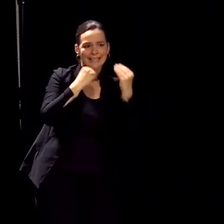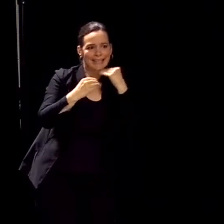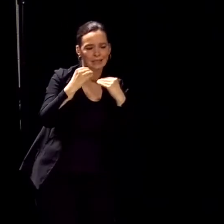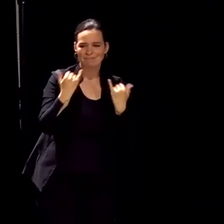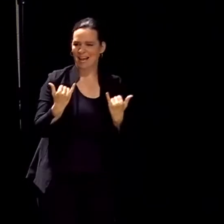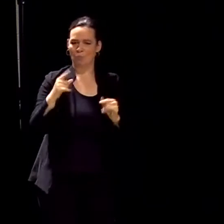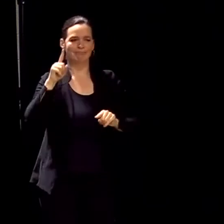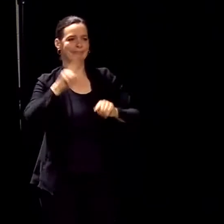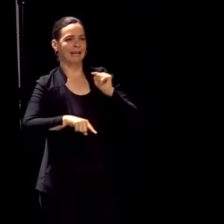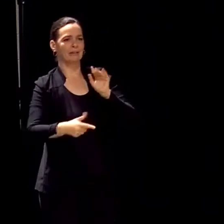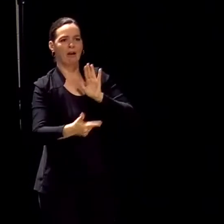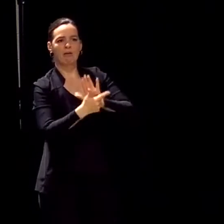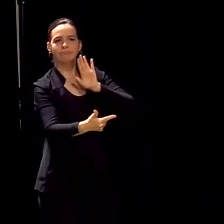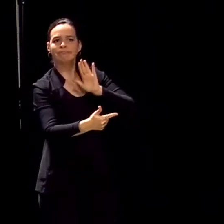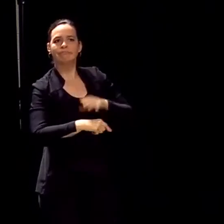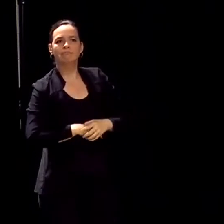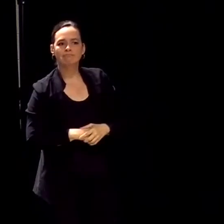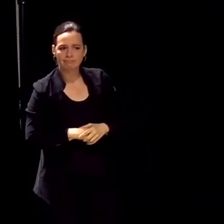So